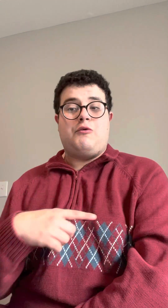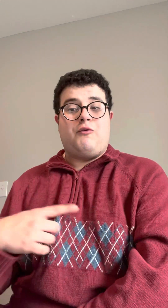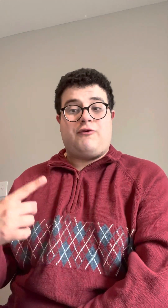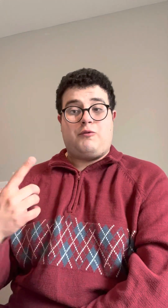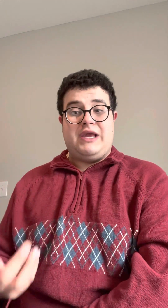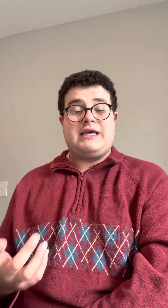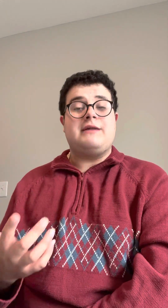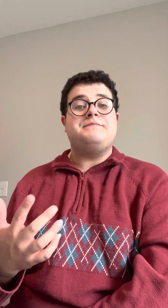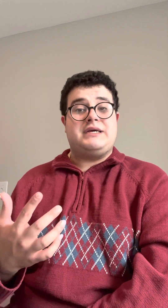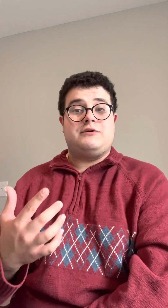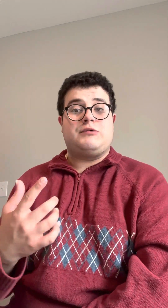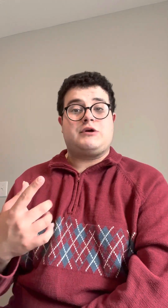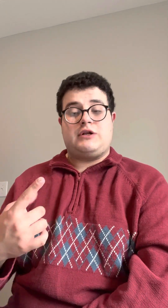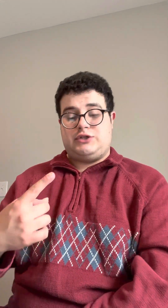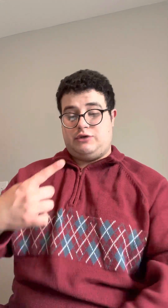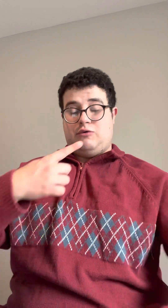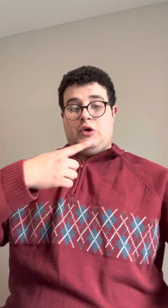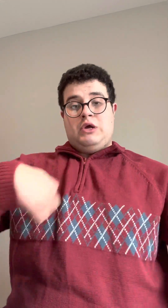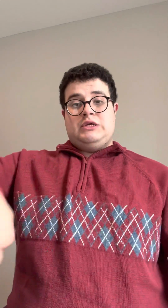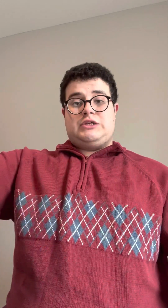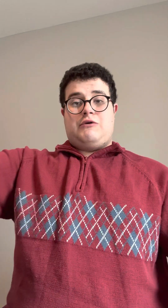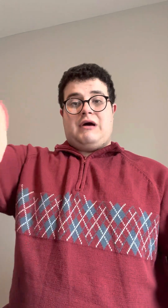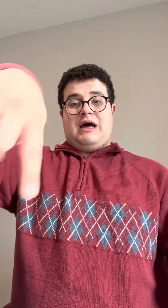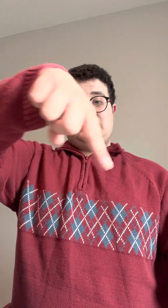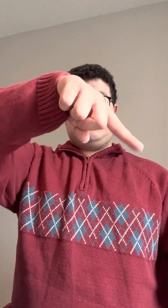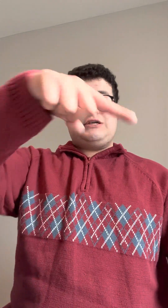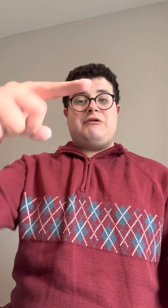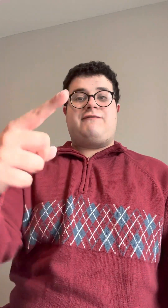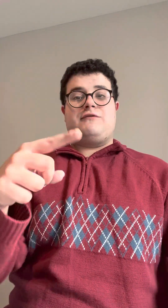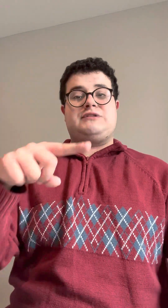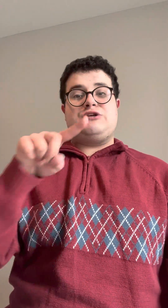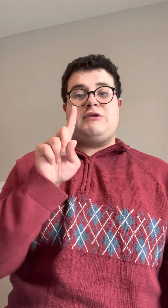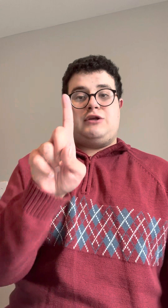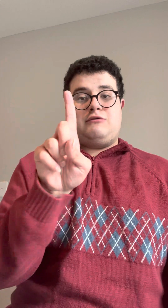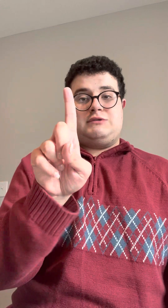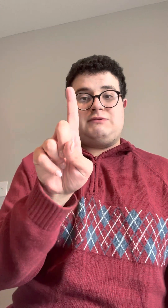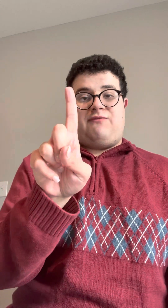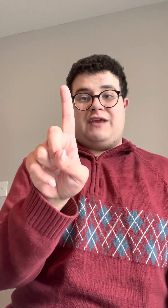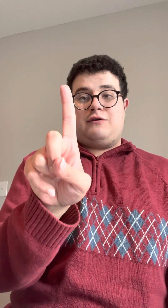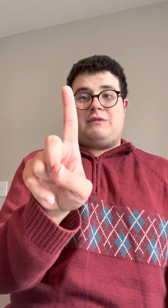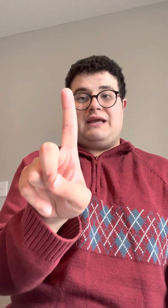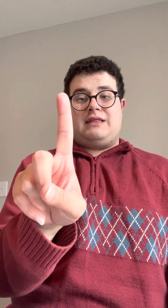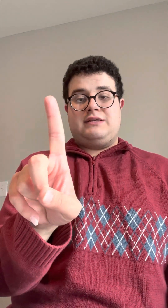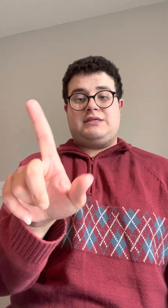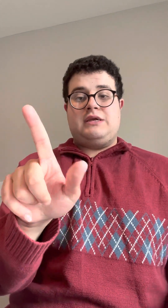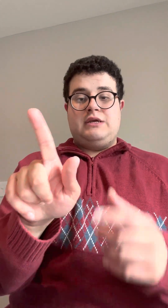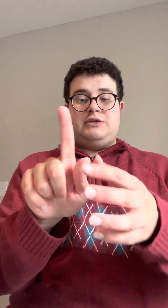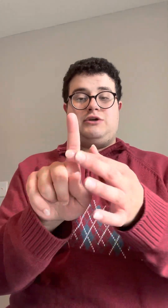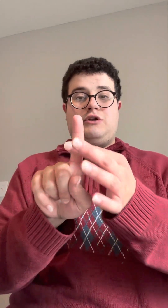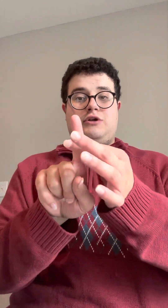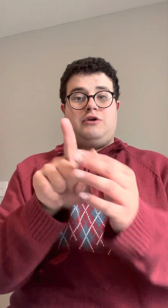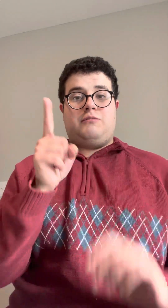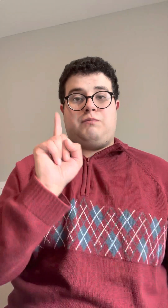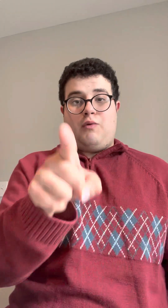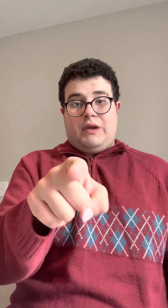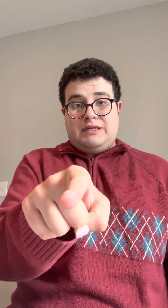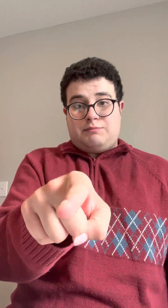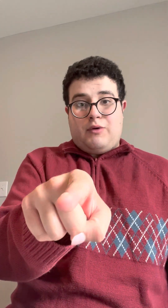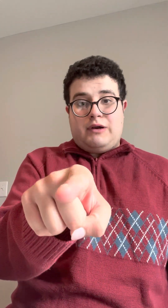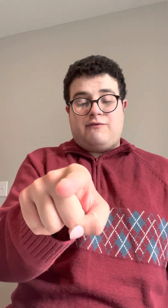for we can build, we're going to do, so us. So if you're doing your finger like this, so you're going to do your pointer